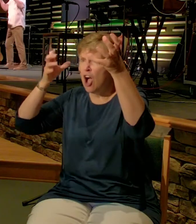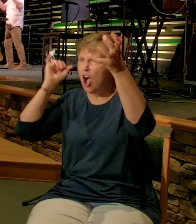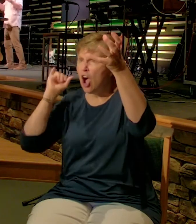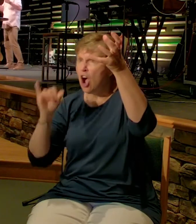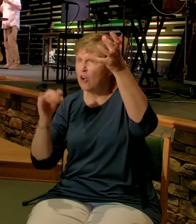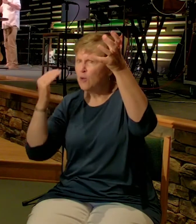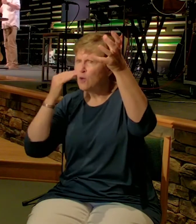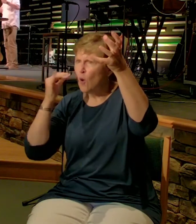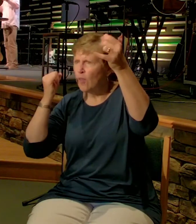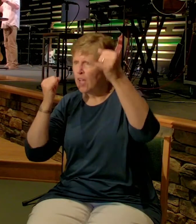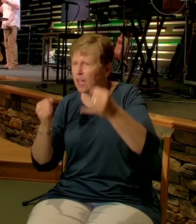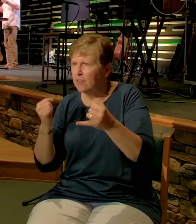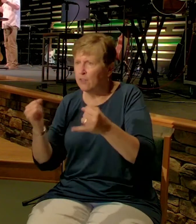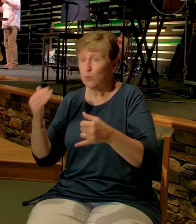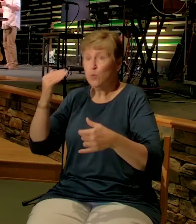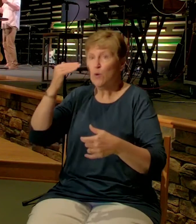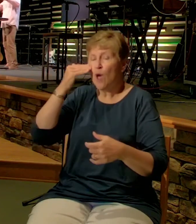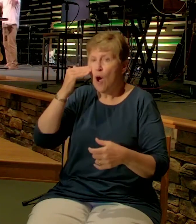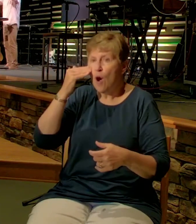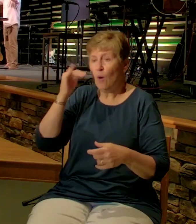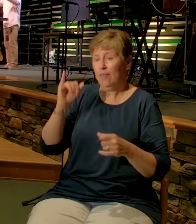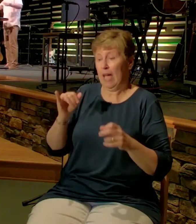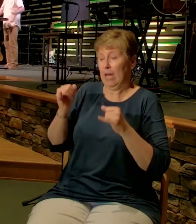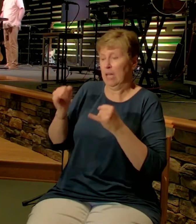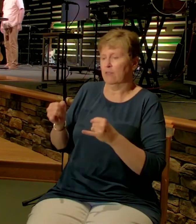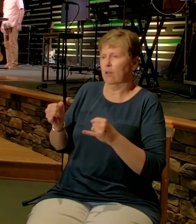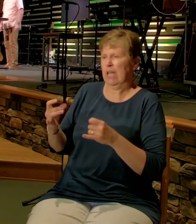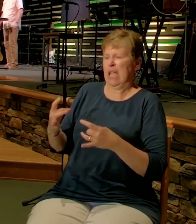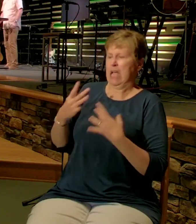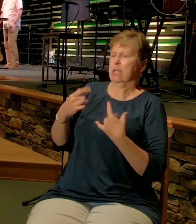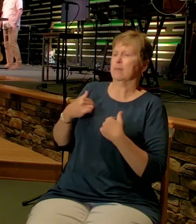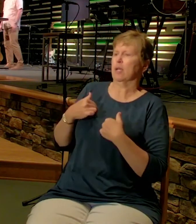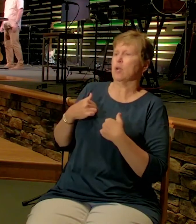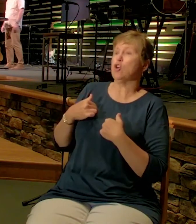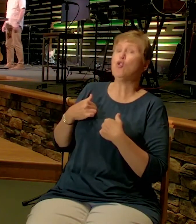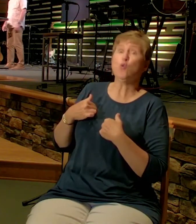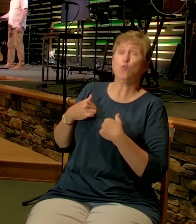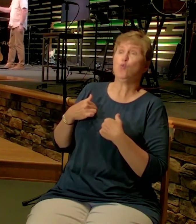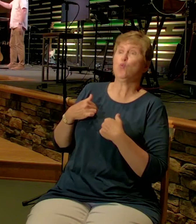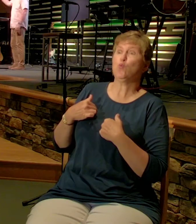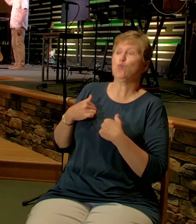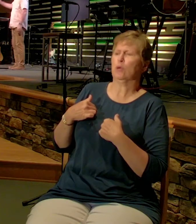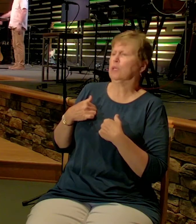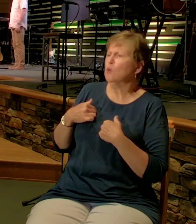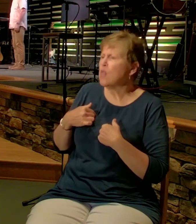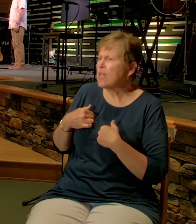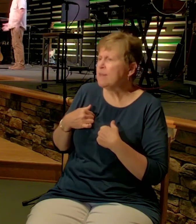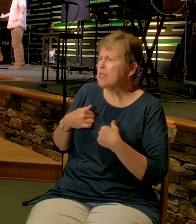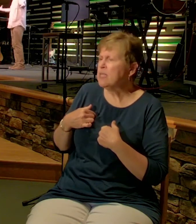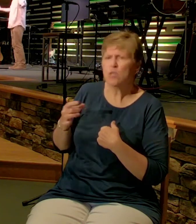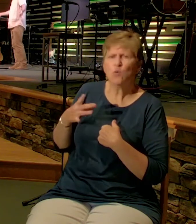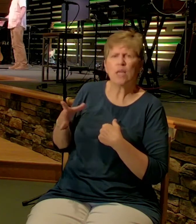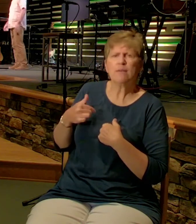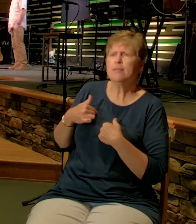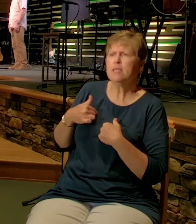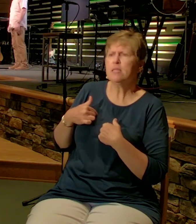You know, for example, that they hate you. They don't like you at all. You know